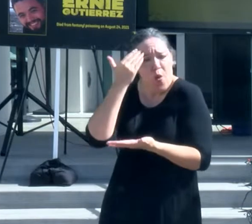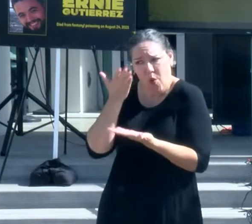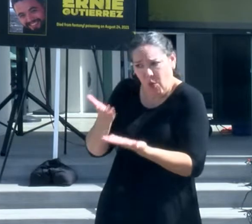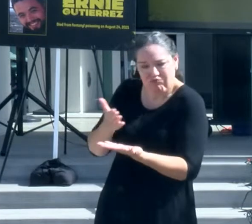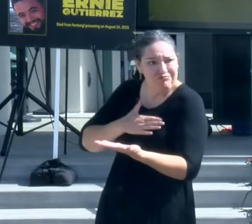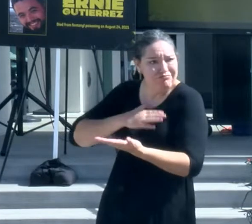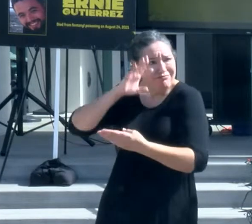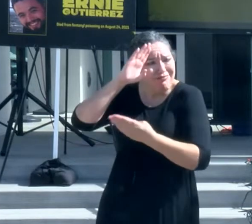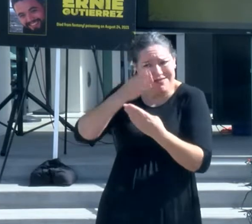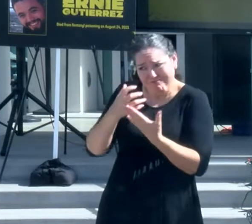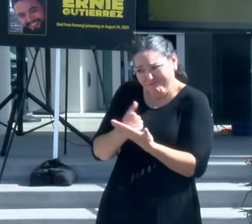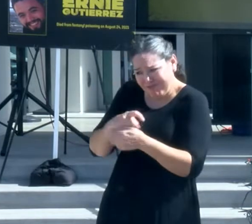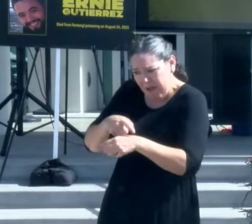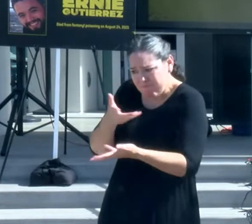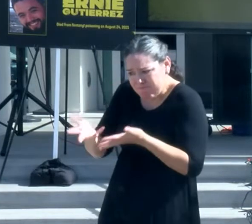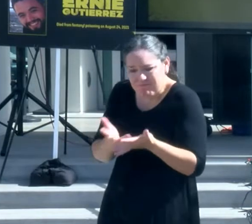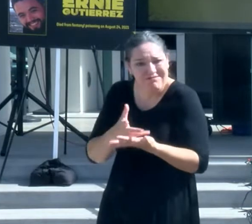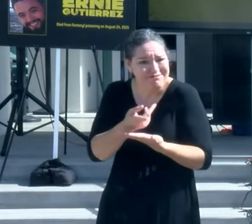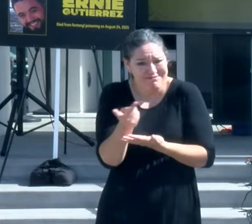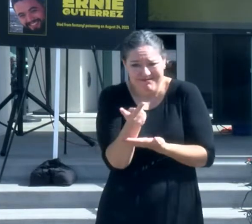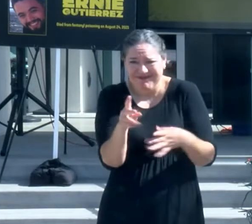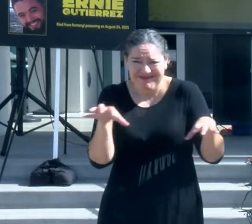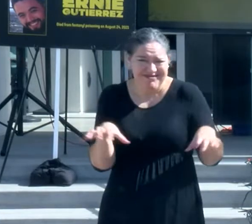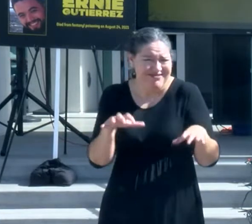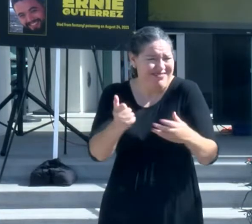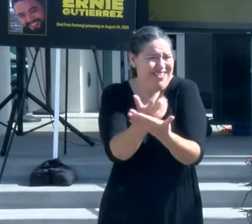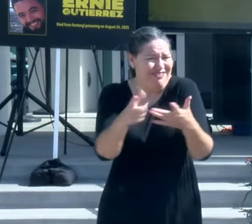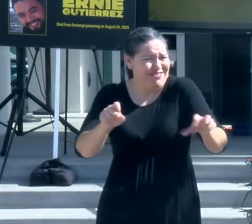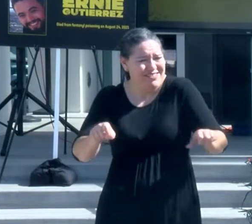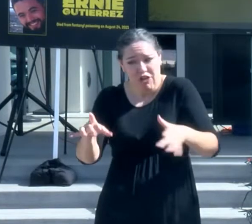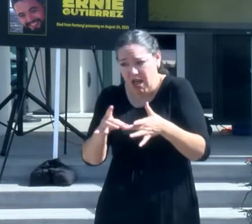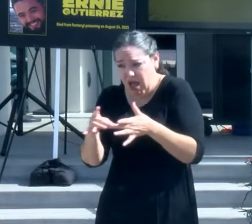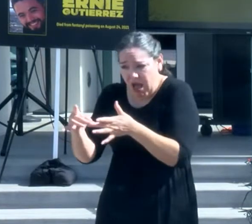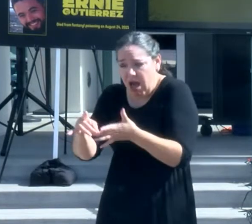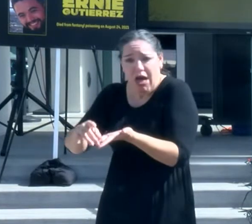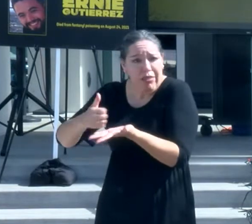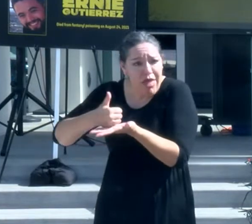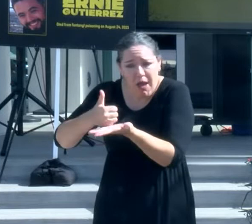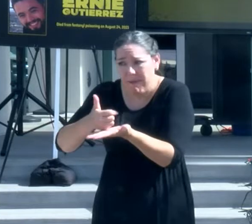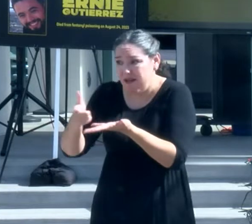could to guide him through therapy and acceptance of his treatment.